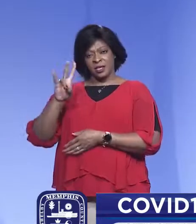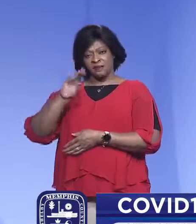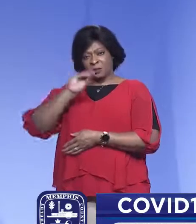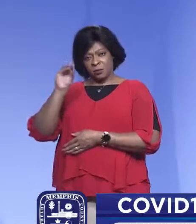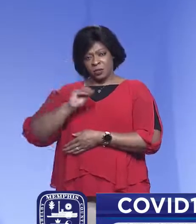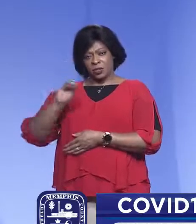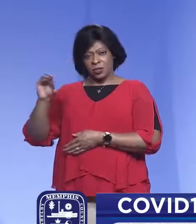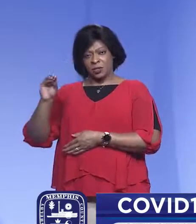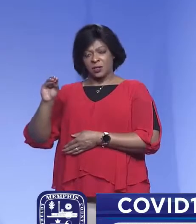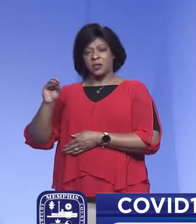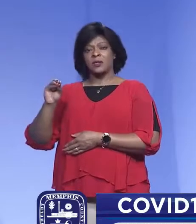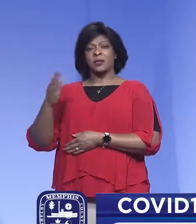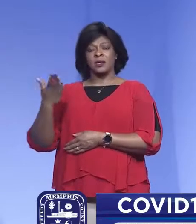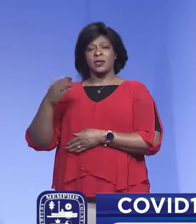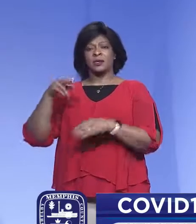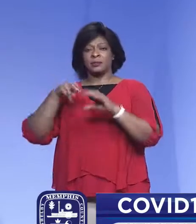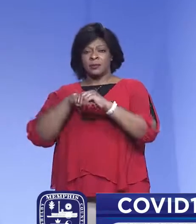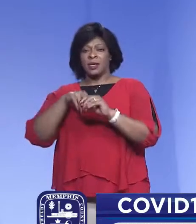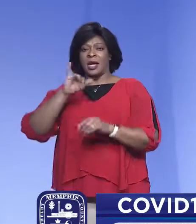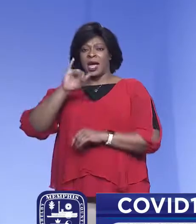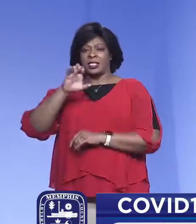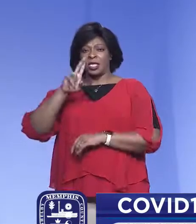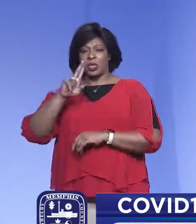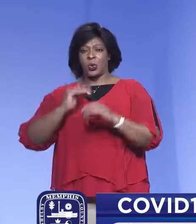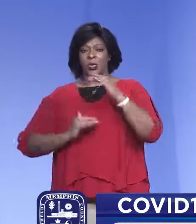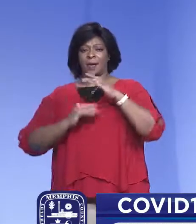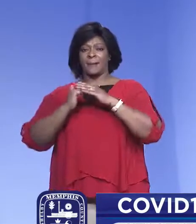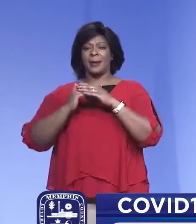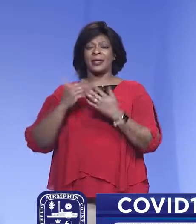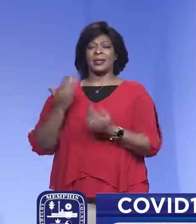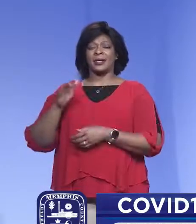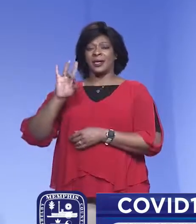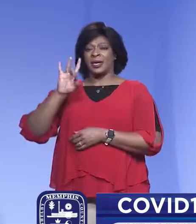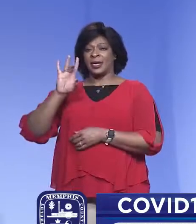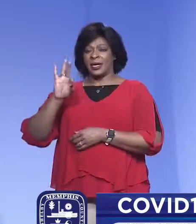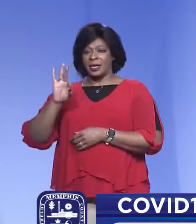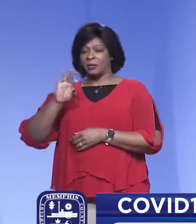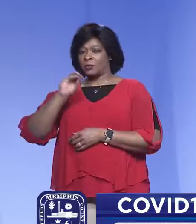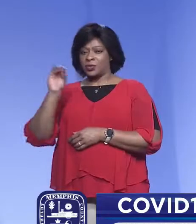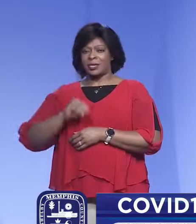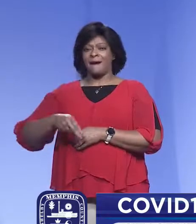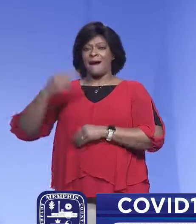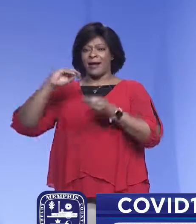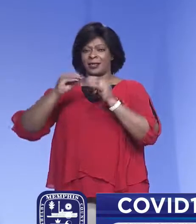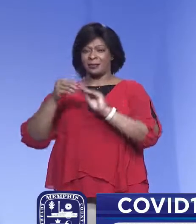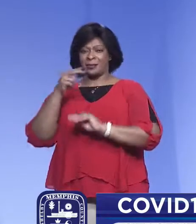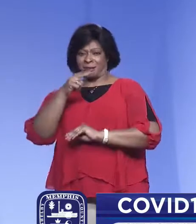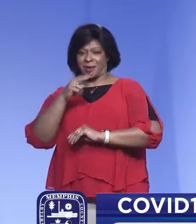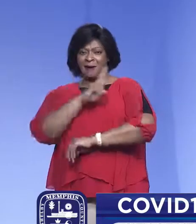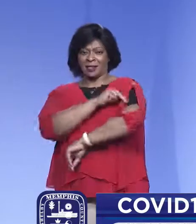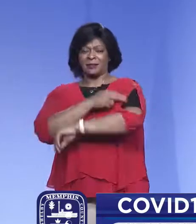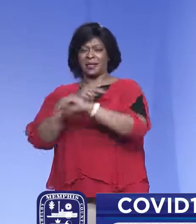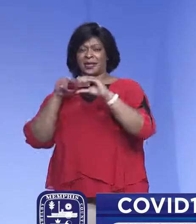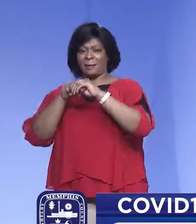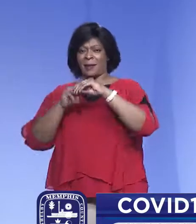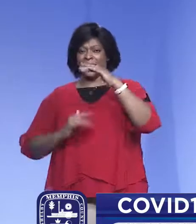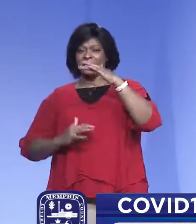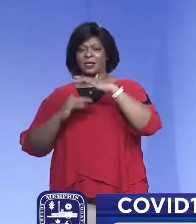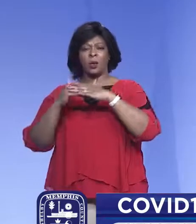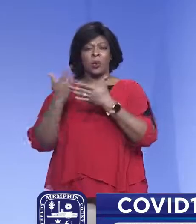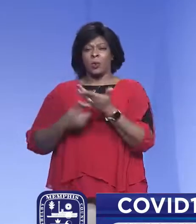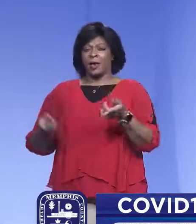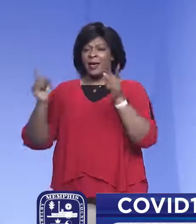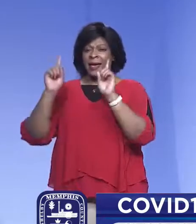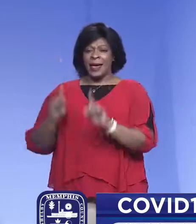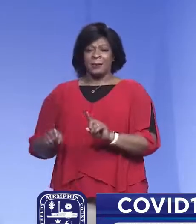97% capacity in the ICUs, 98% capacity, just real high numbers. What happens